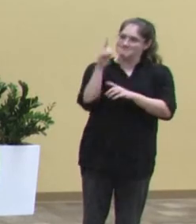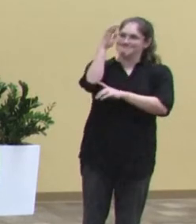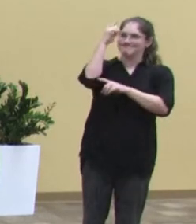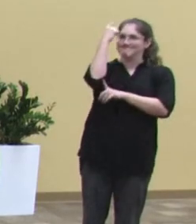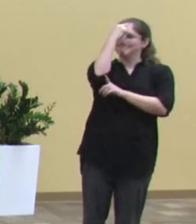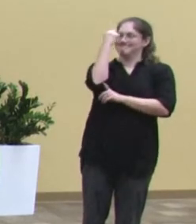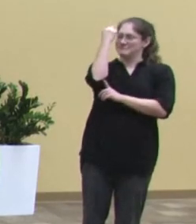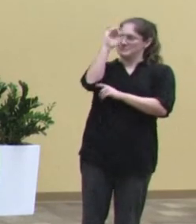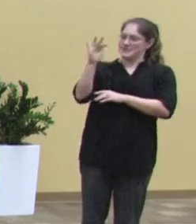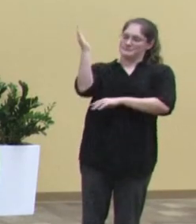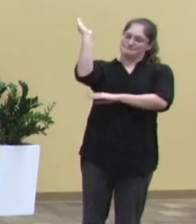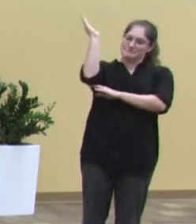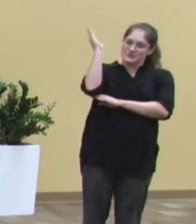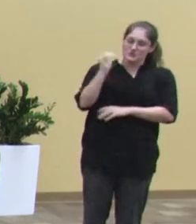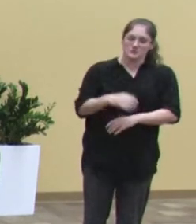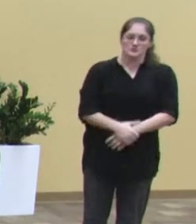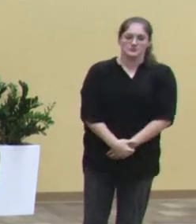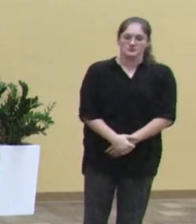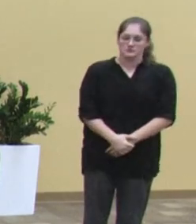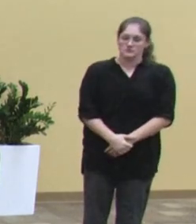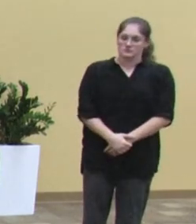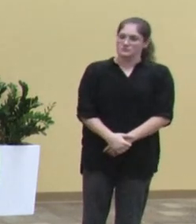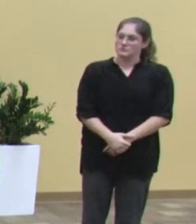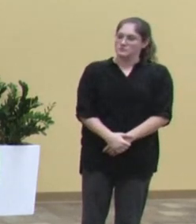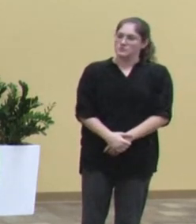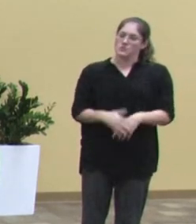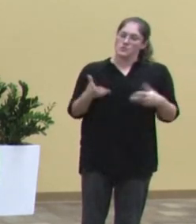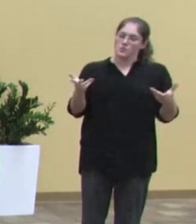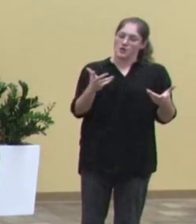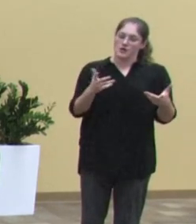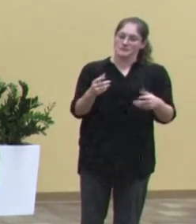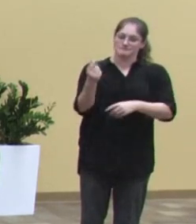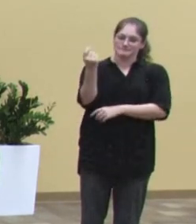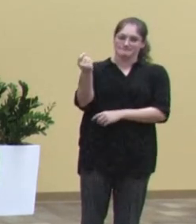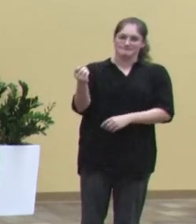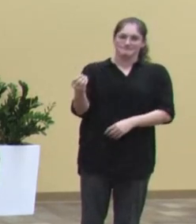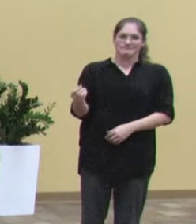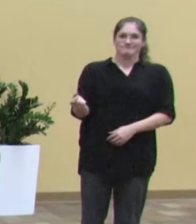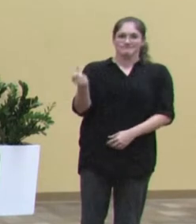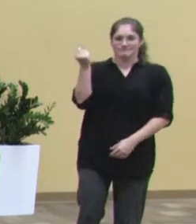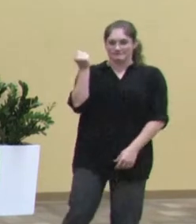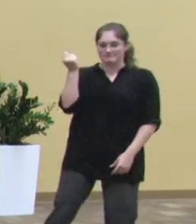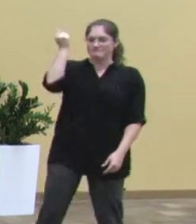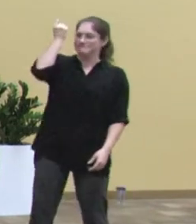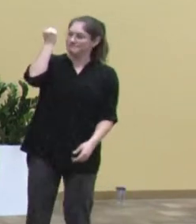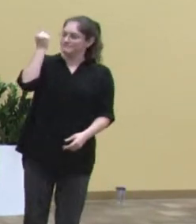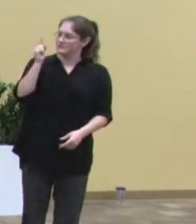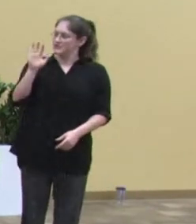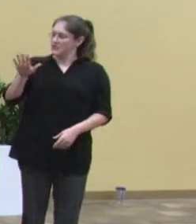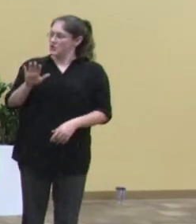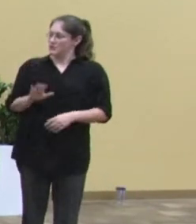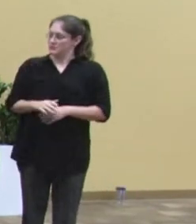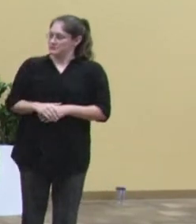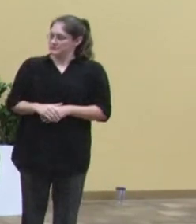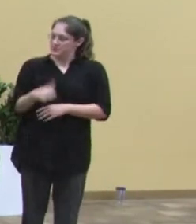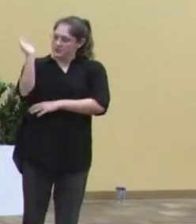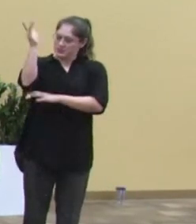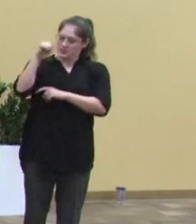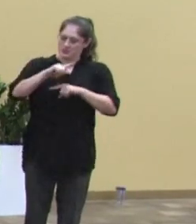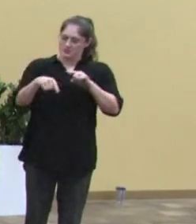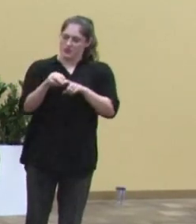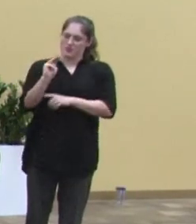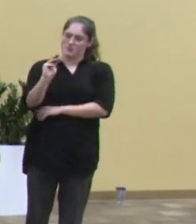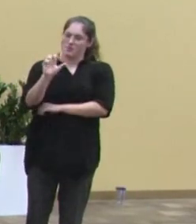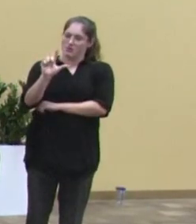what comes to mind in terms of the sacrifice that Dr. King was talking about? Is there still this